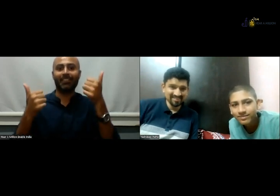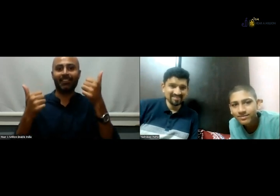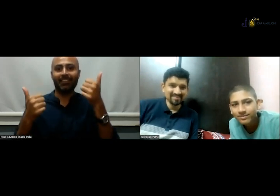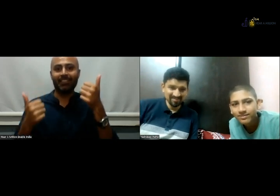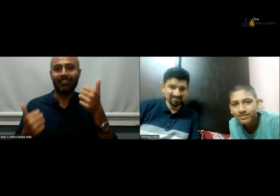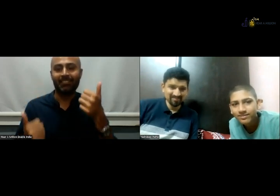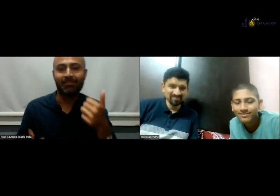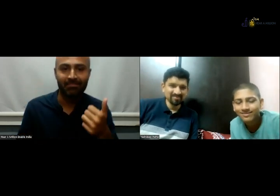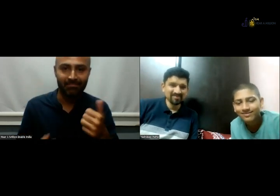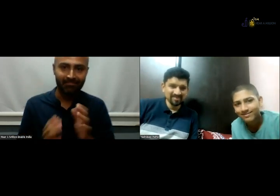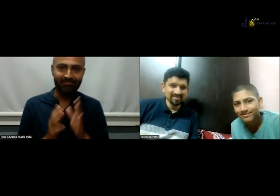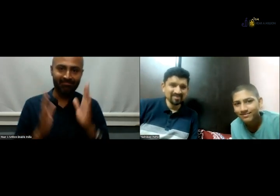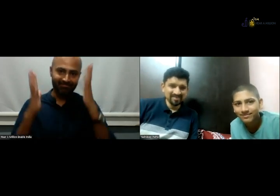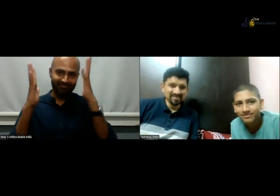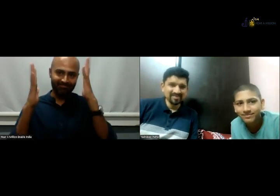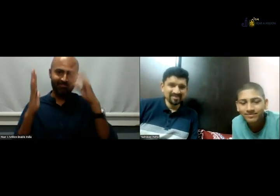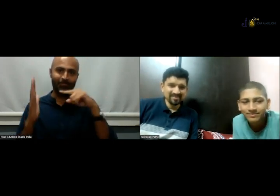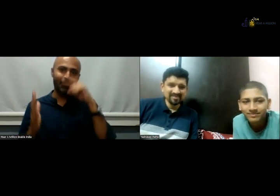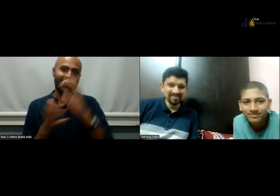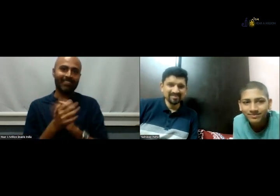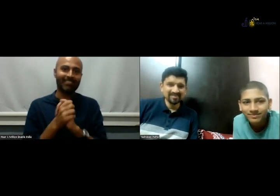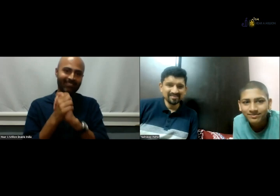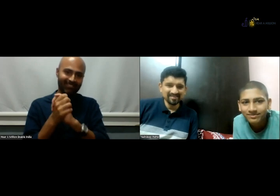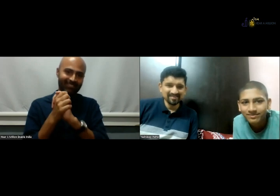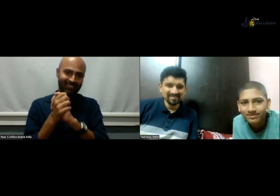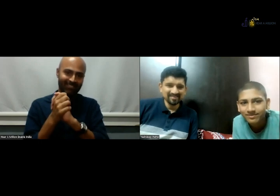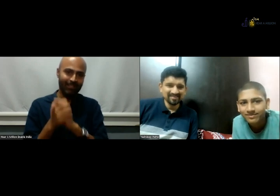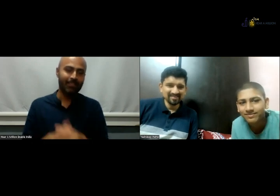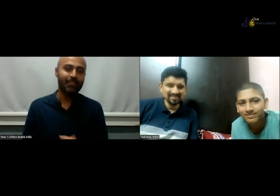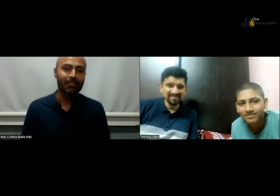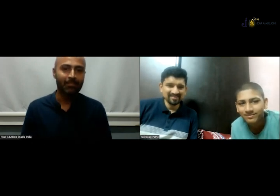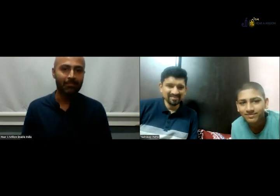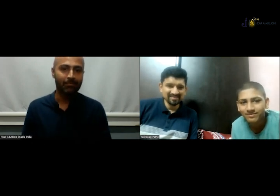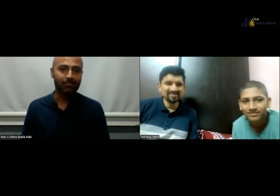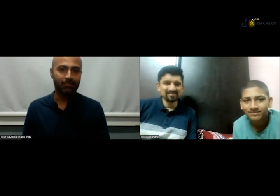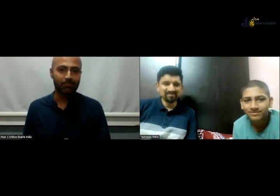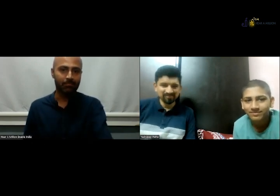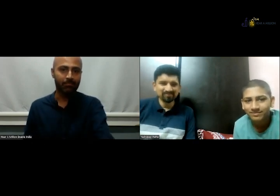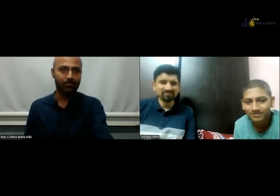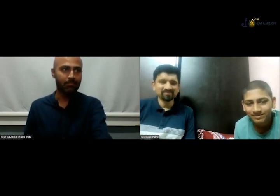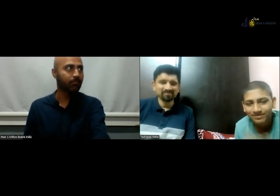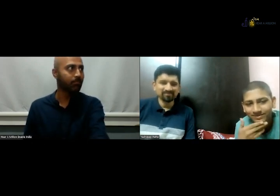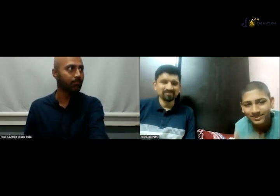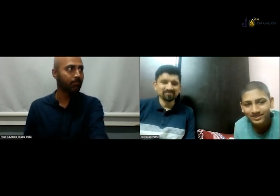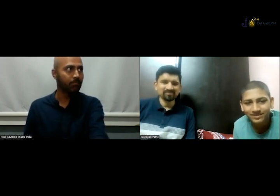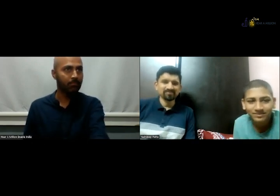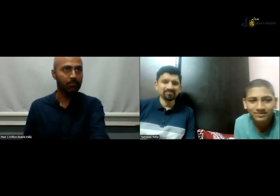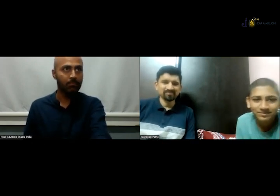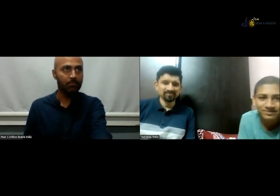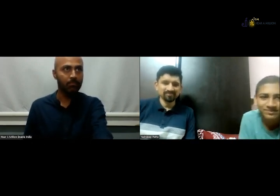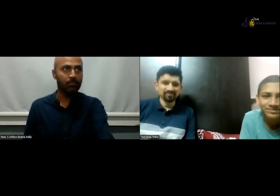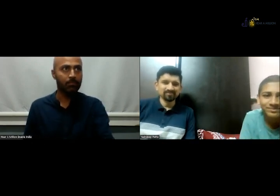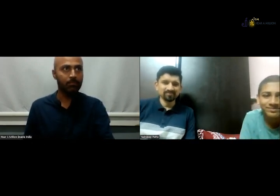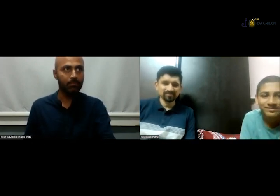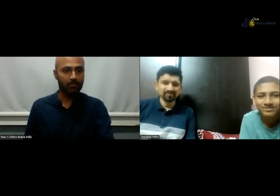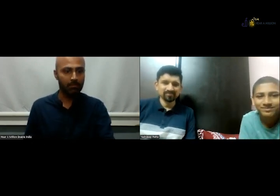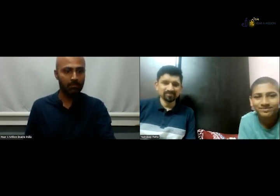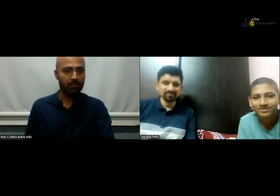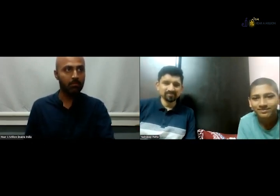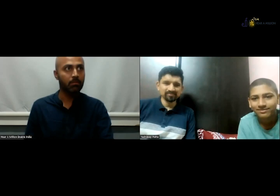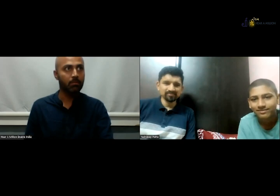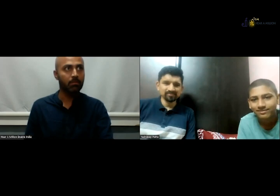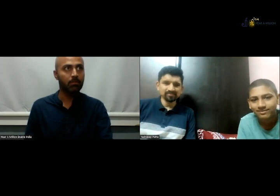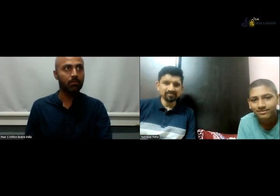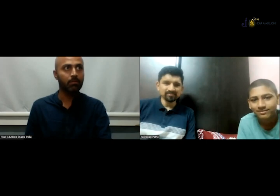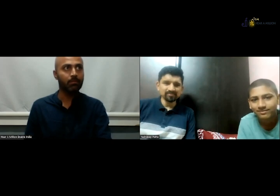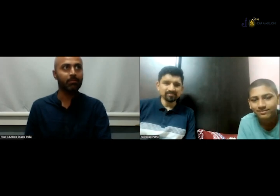So yeah, Sudamini Peche is not here, but we all are here to support you, and many congratulations to you for clearing